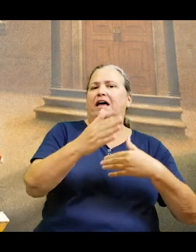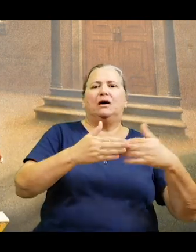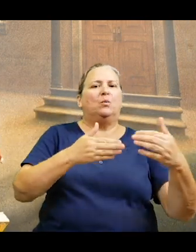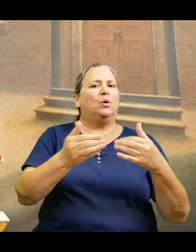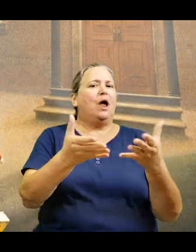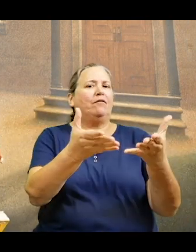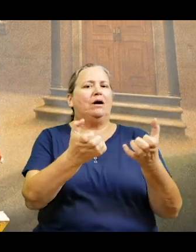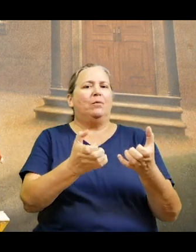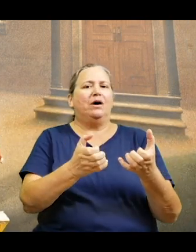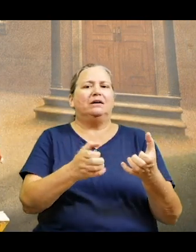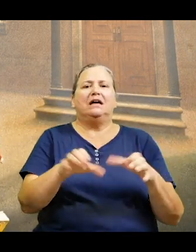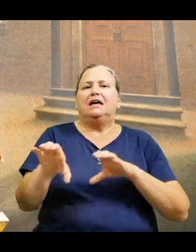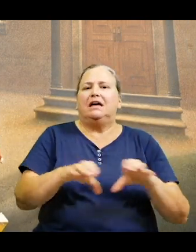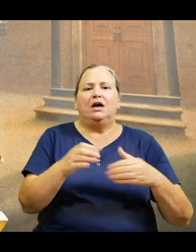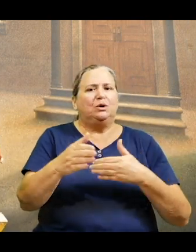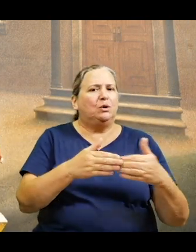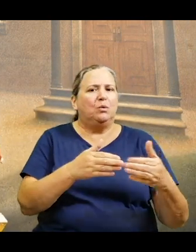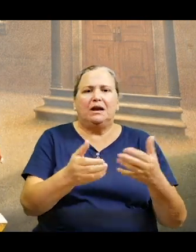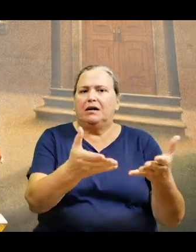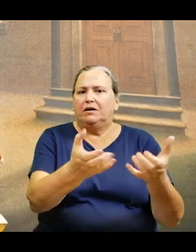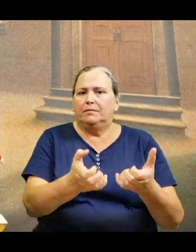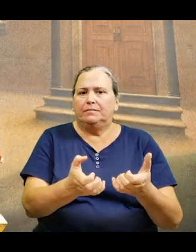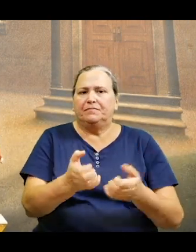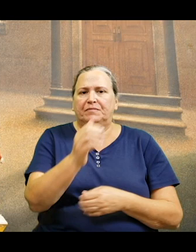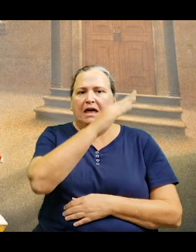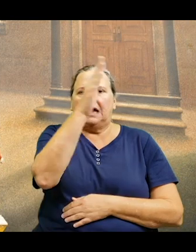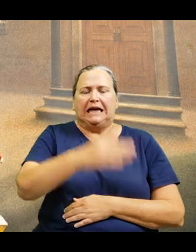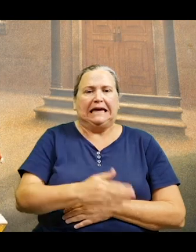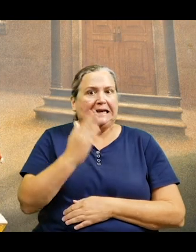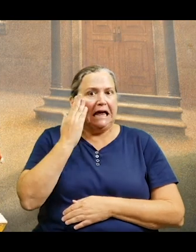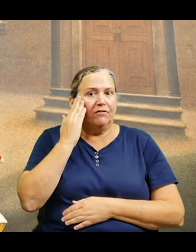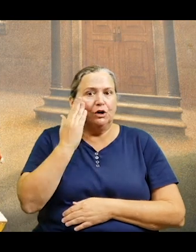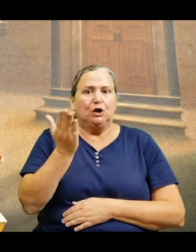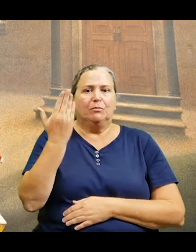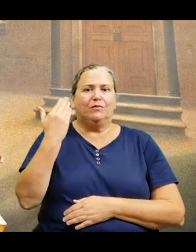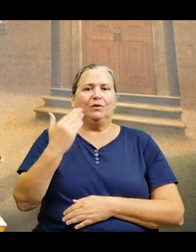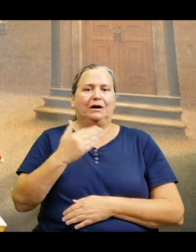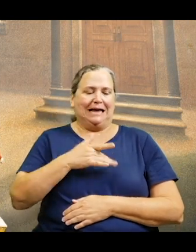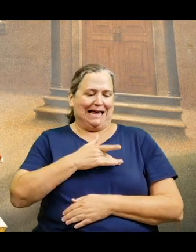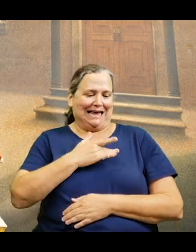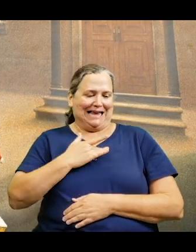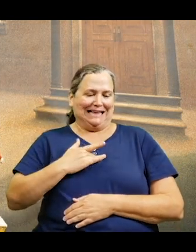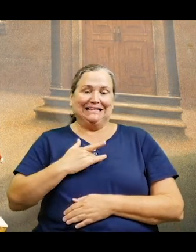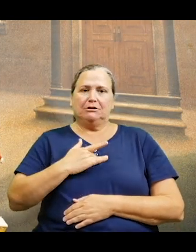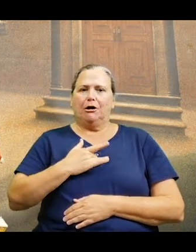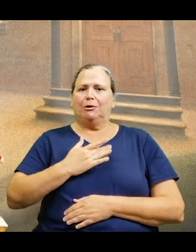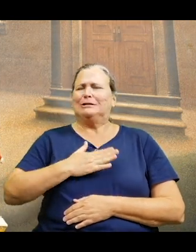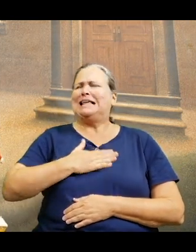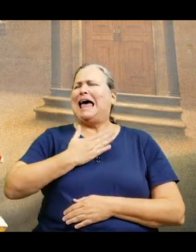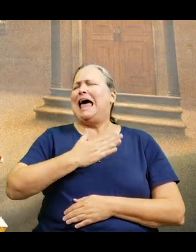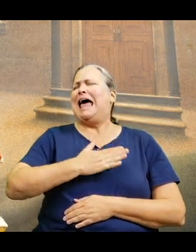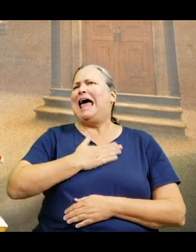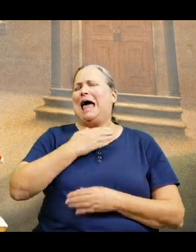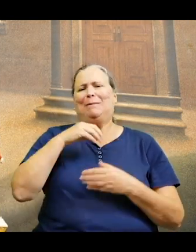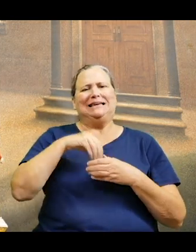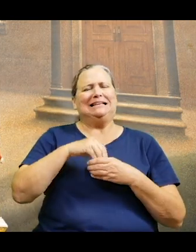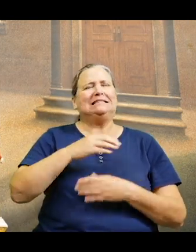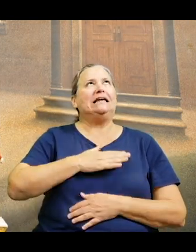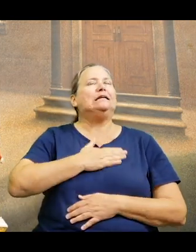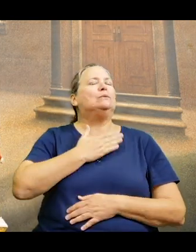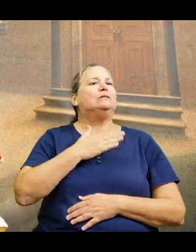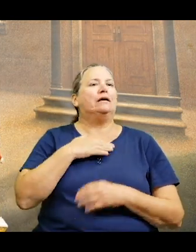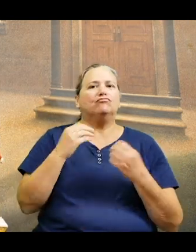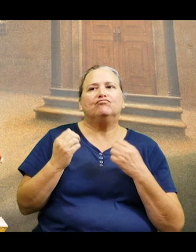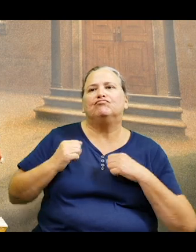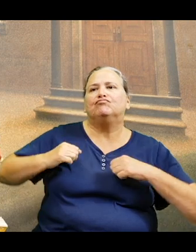anything. Why had he never realized it before? His heart soared inside of him. He spread his wings and